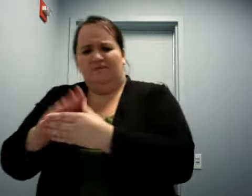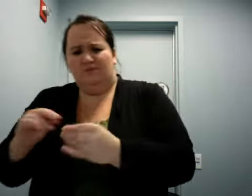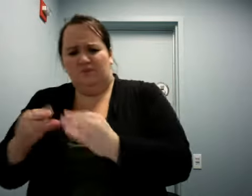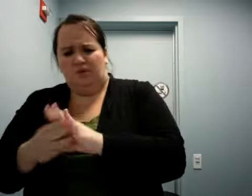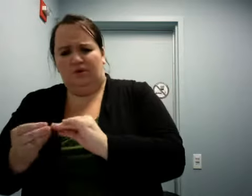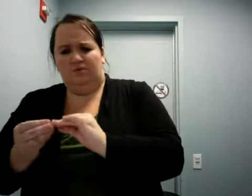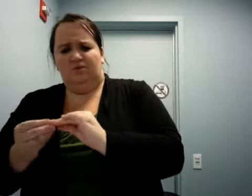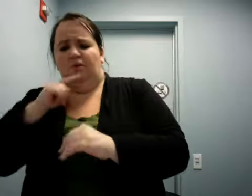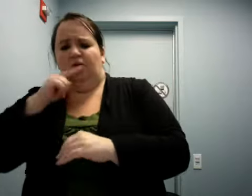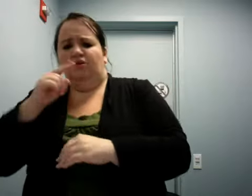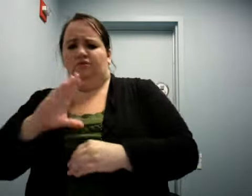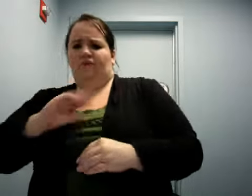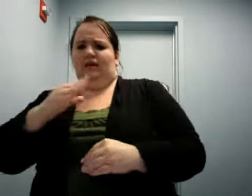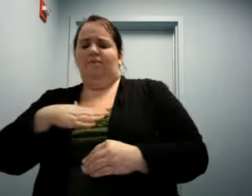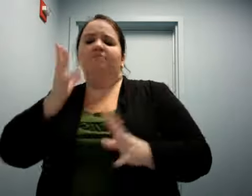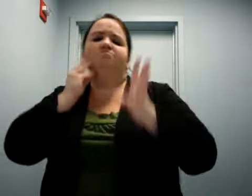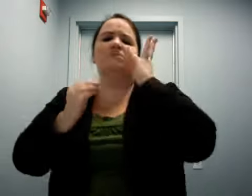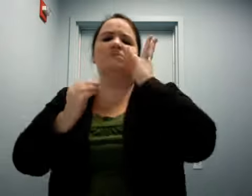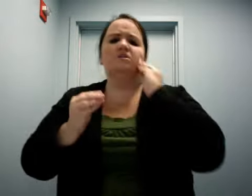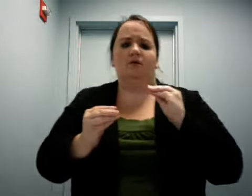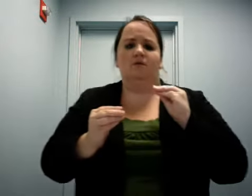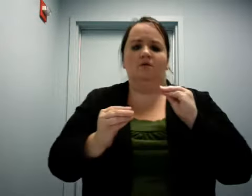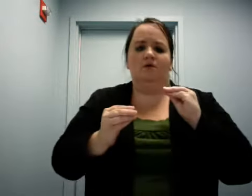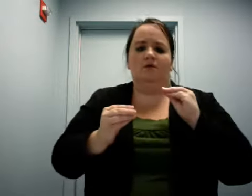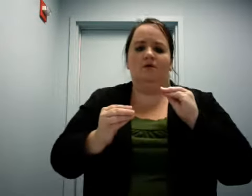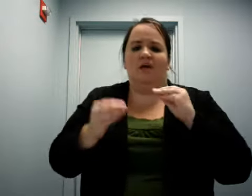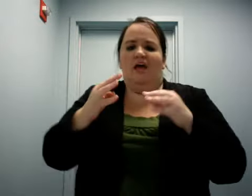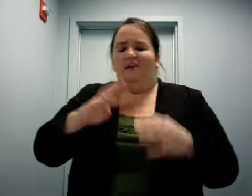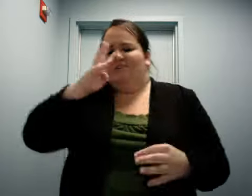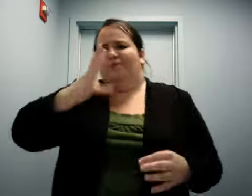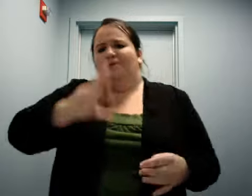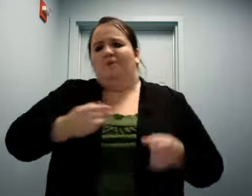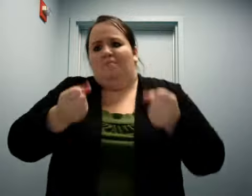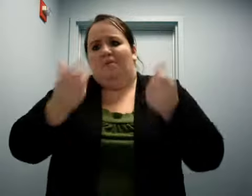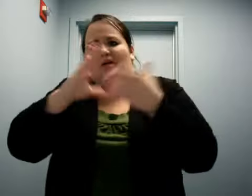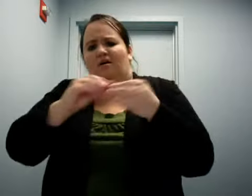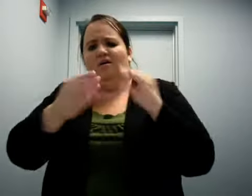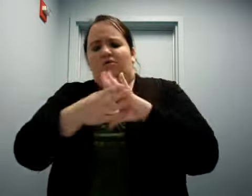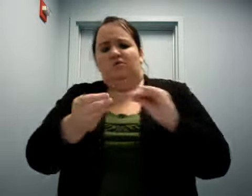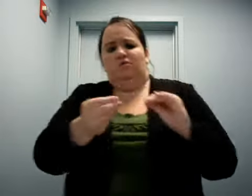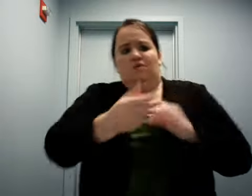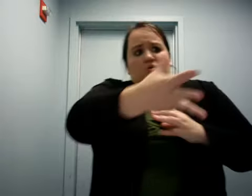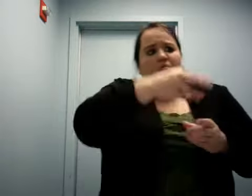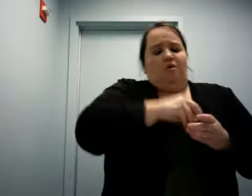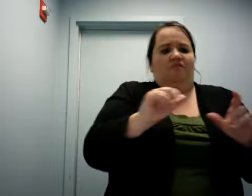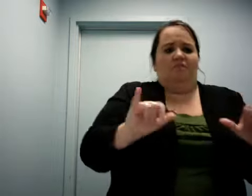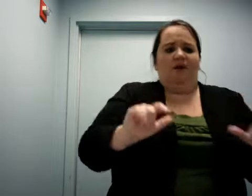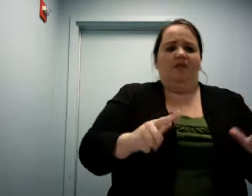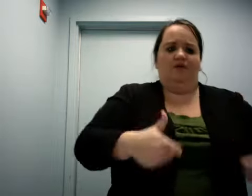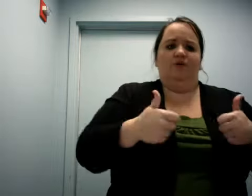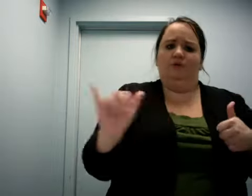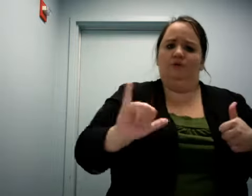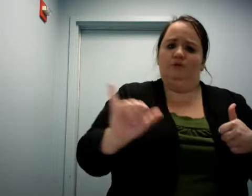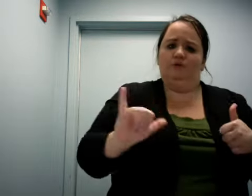experience and to overlook the many other stories that formed me. The single story creates